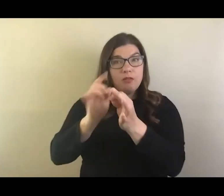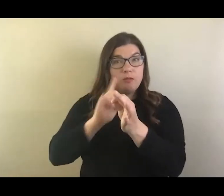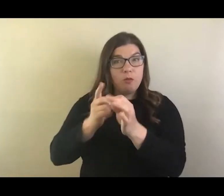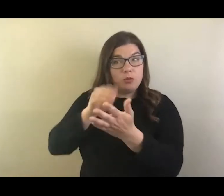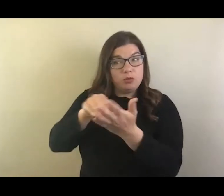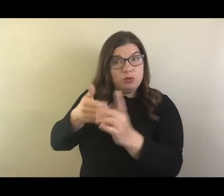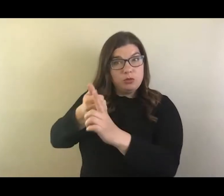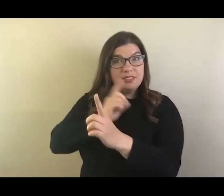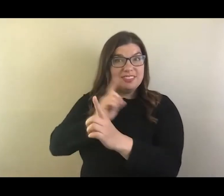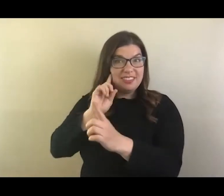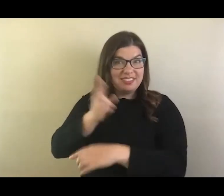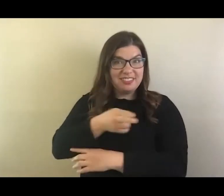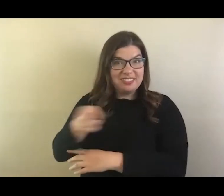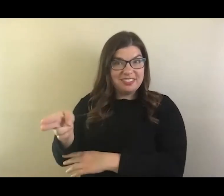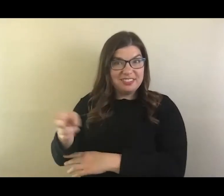of hearing students.